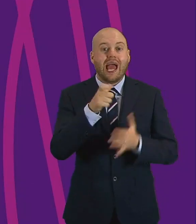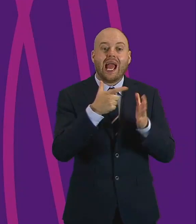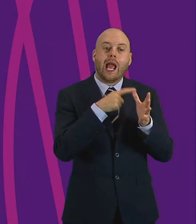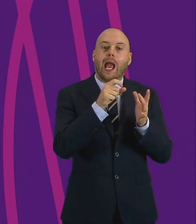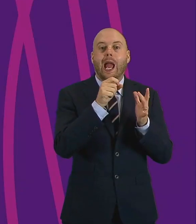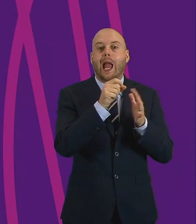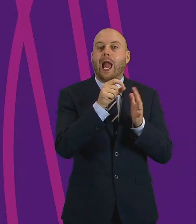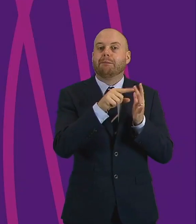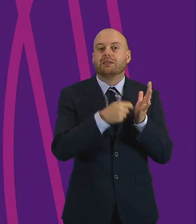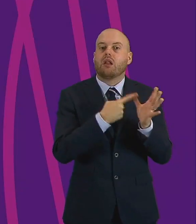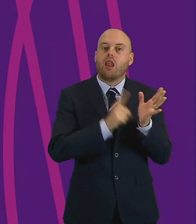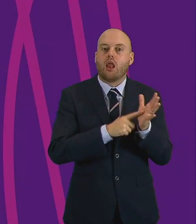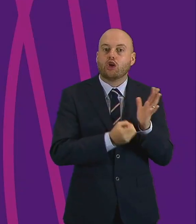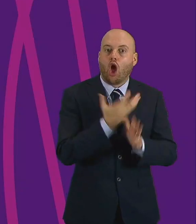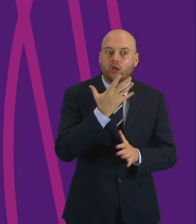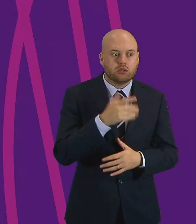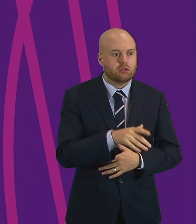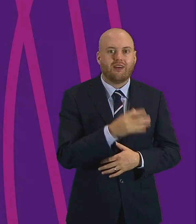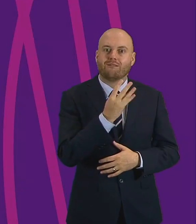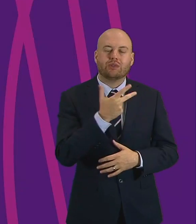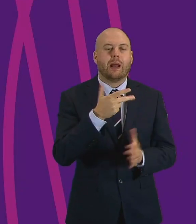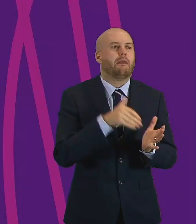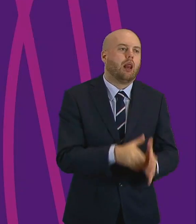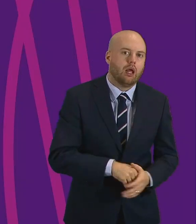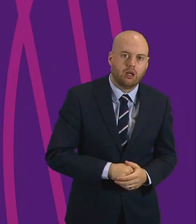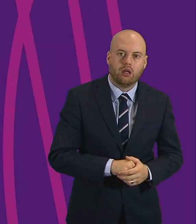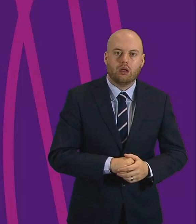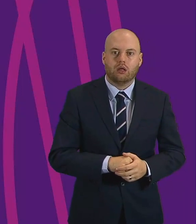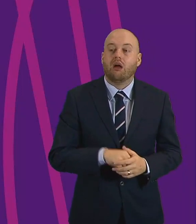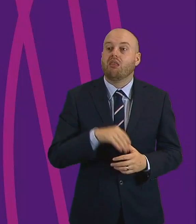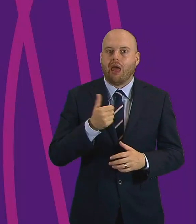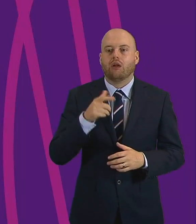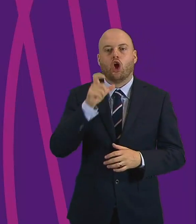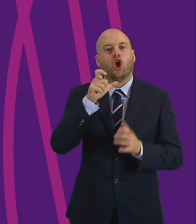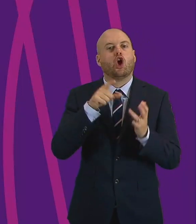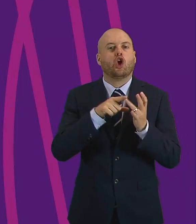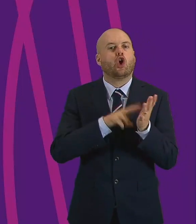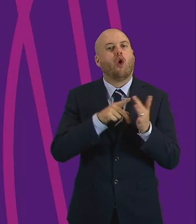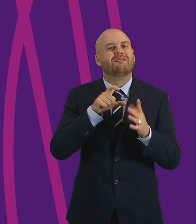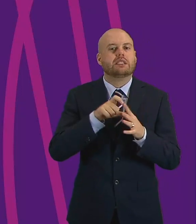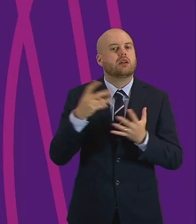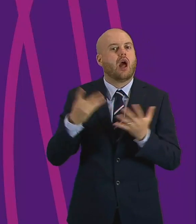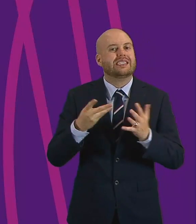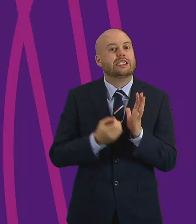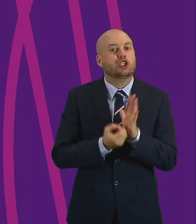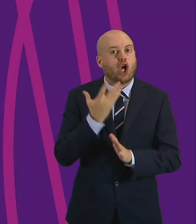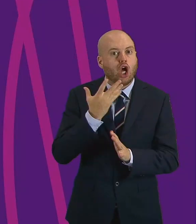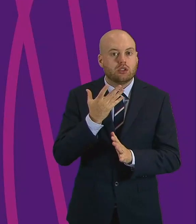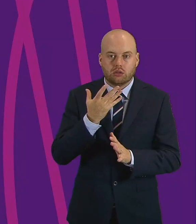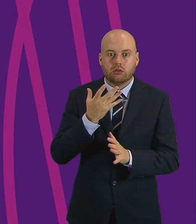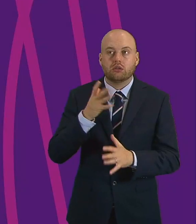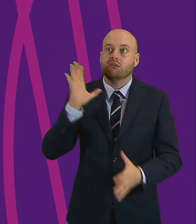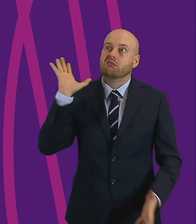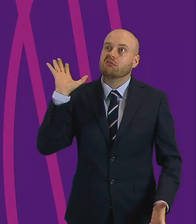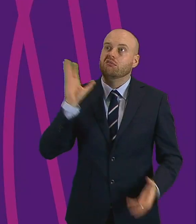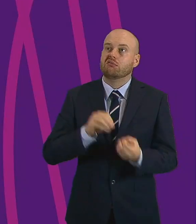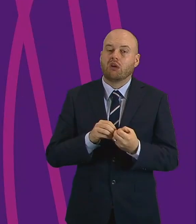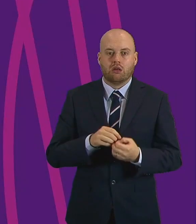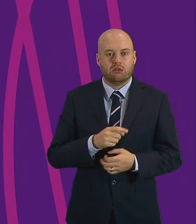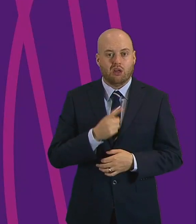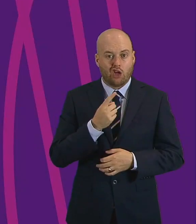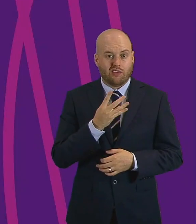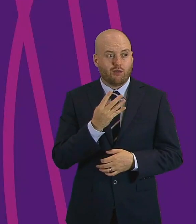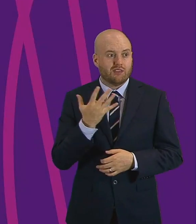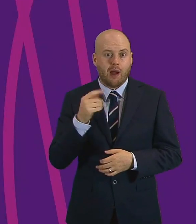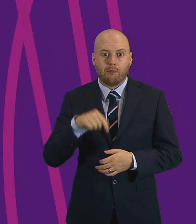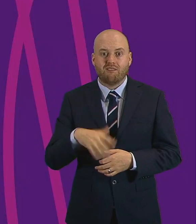away reduced costs as a result of COVID and you arrive at 145.5, and that figure